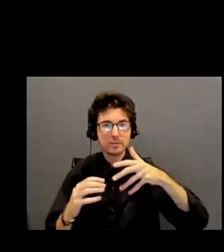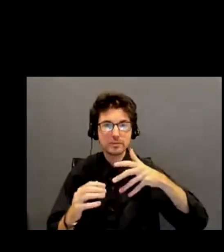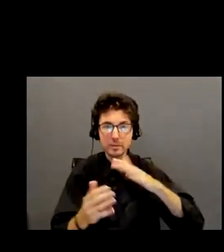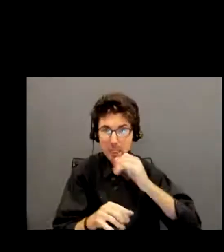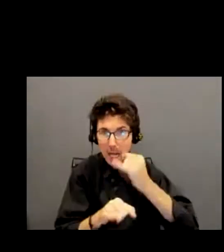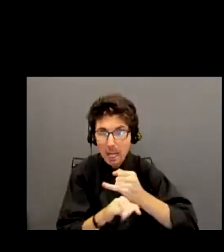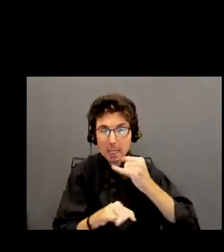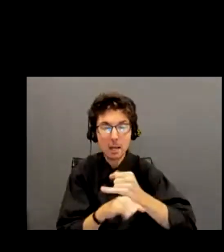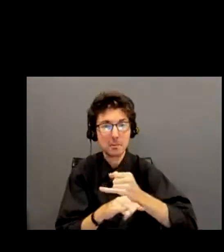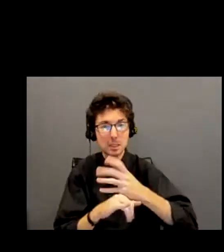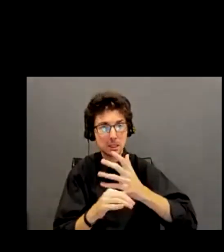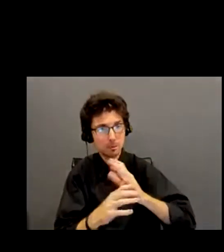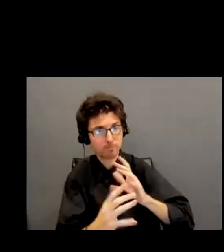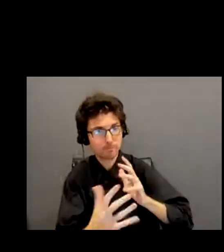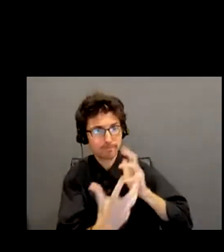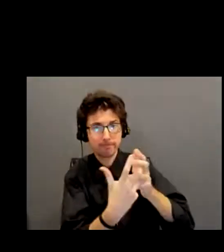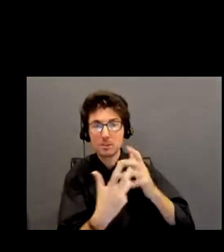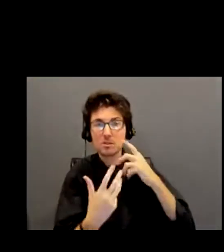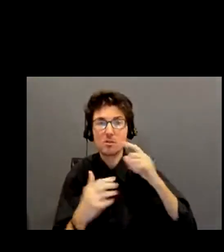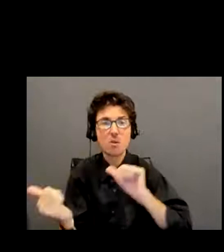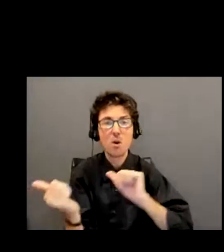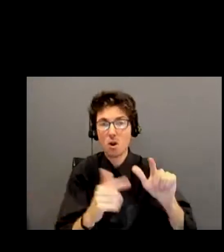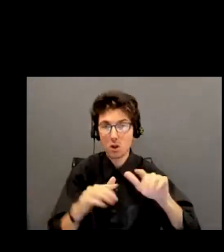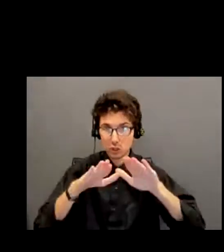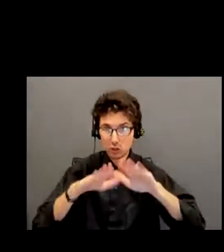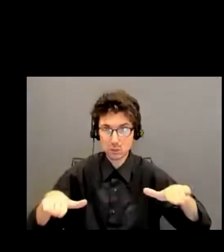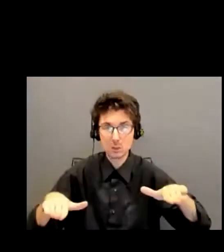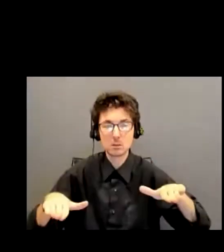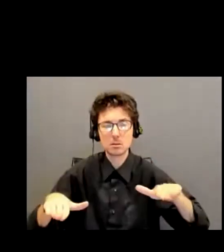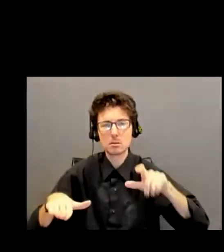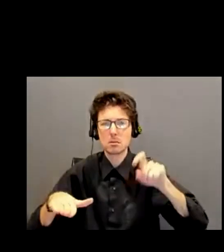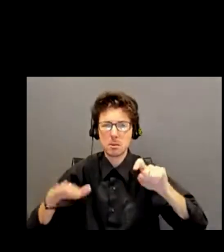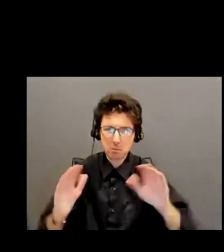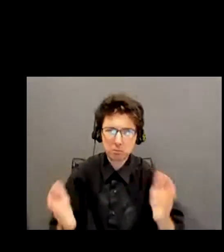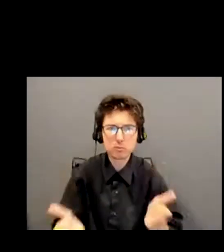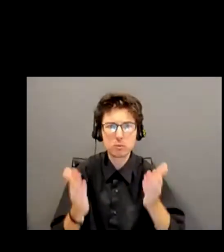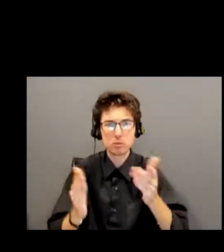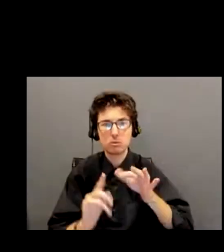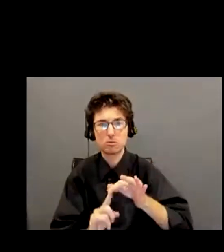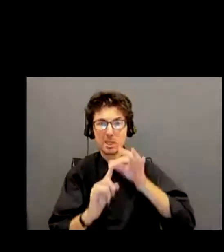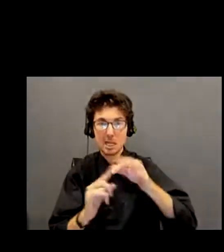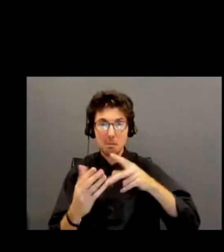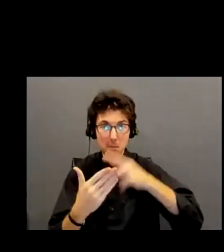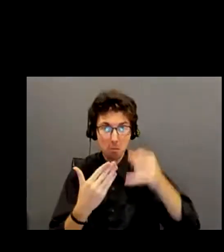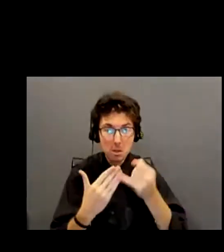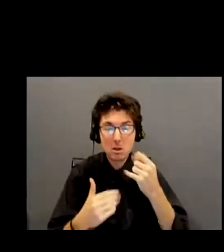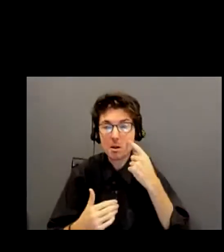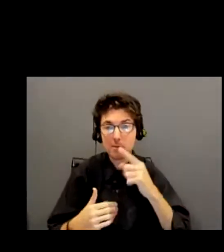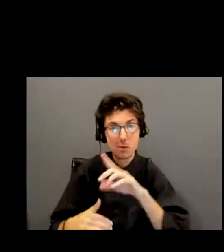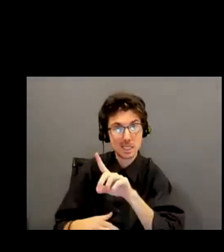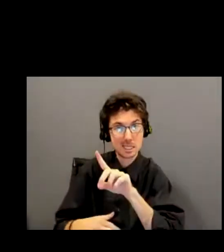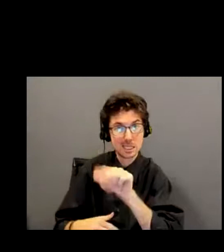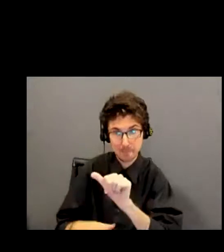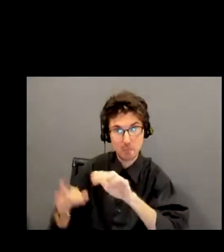every child. I believe that the committee needs to promote unique projects for children with disability and to encourage